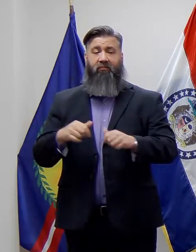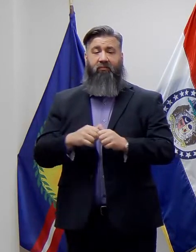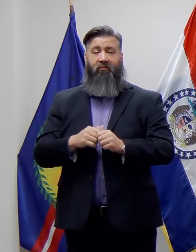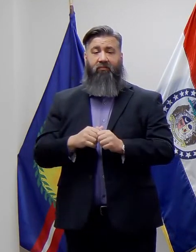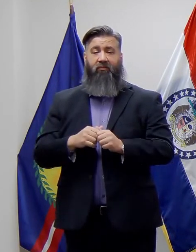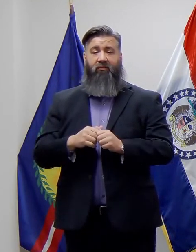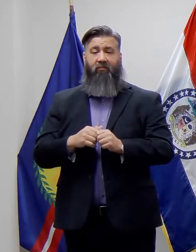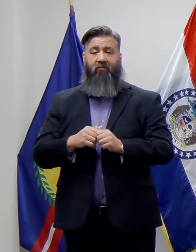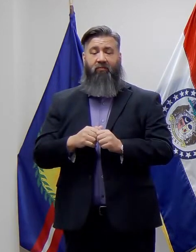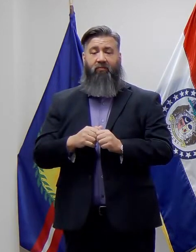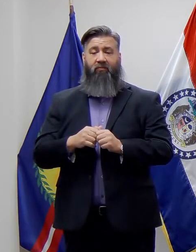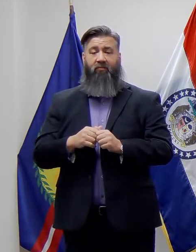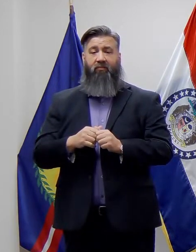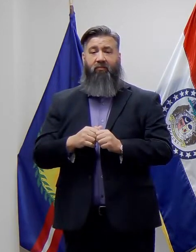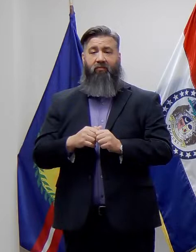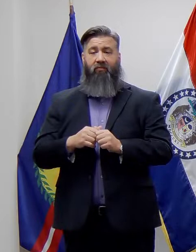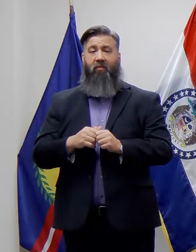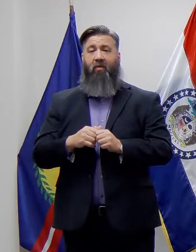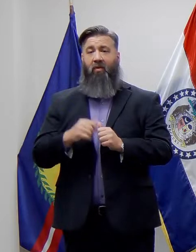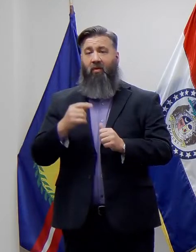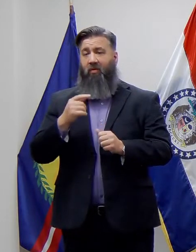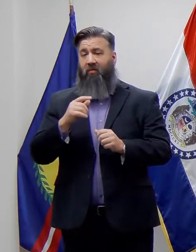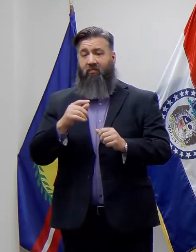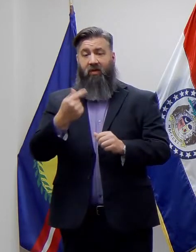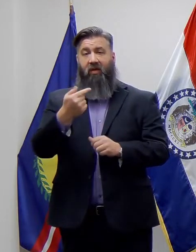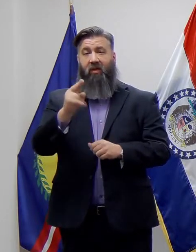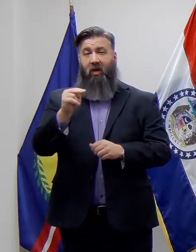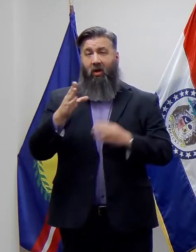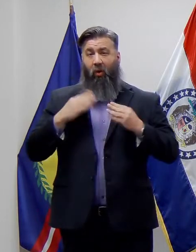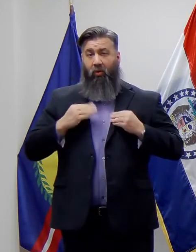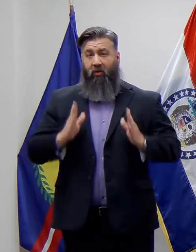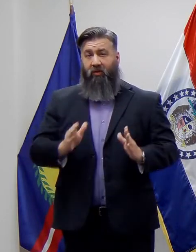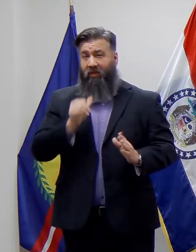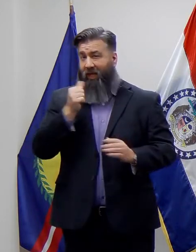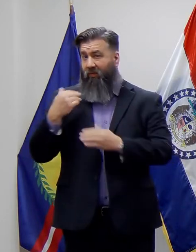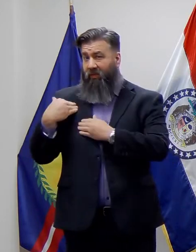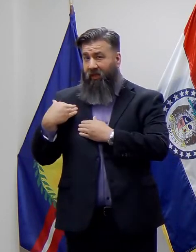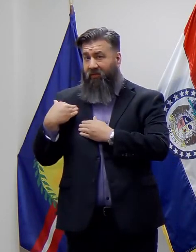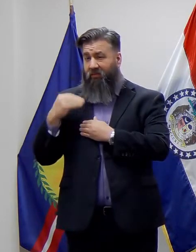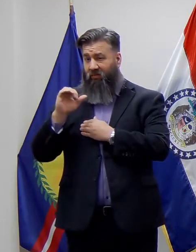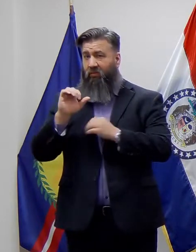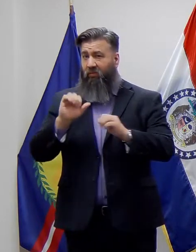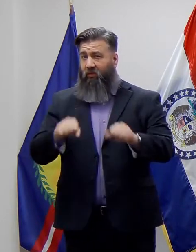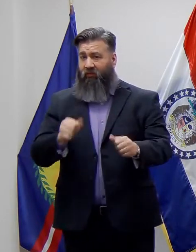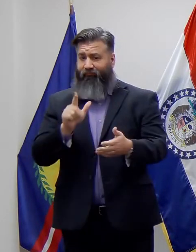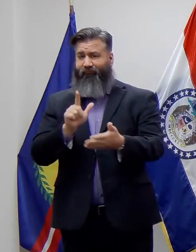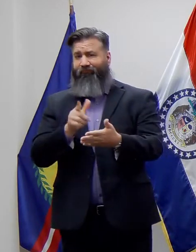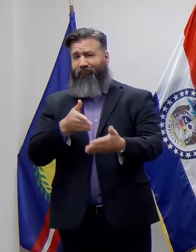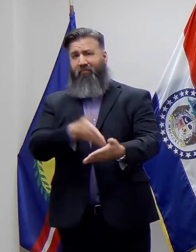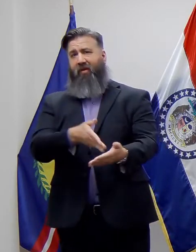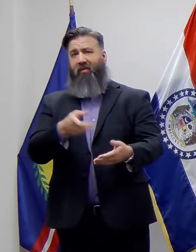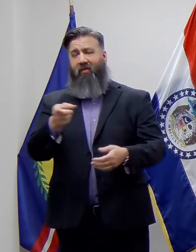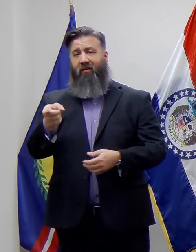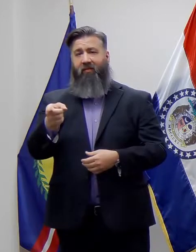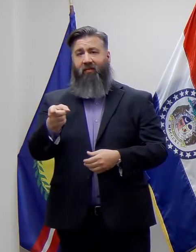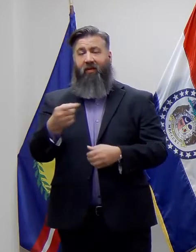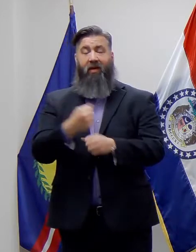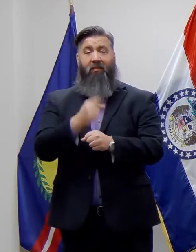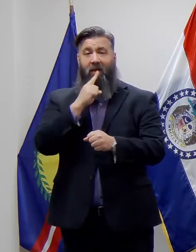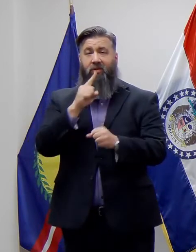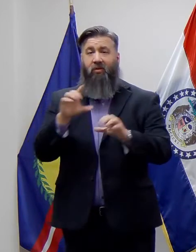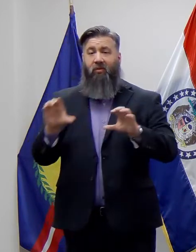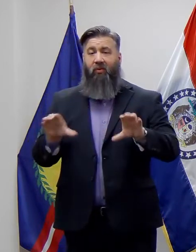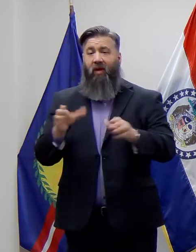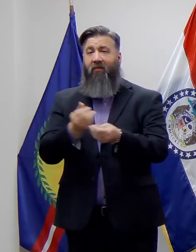we can hold gun owners who are not responsible accountable, and we can make sure that we're doing everything possible to make